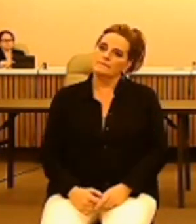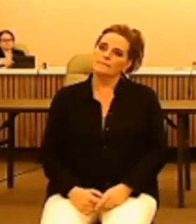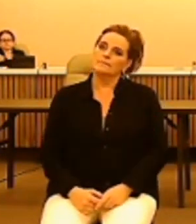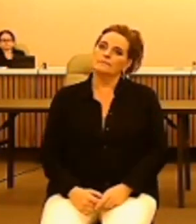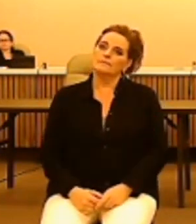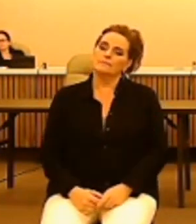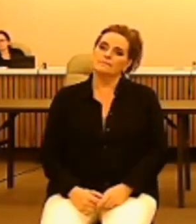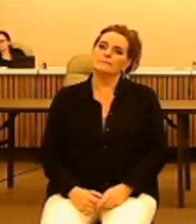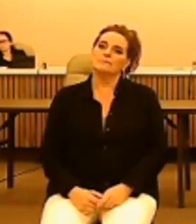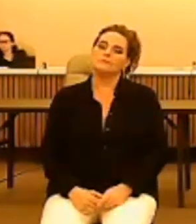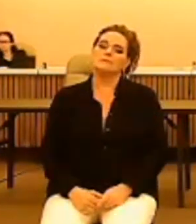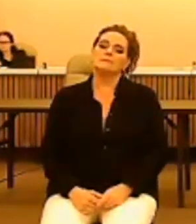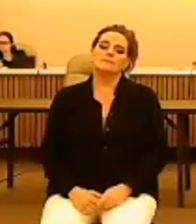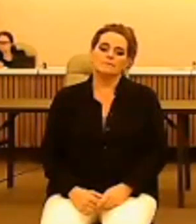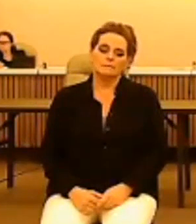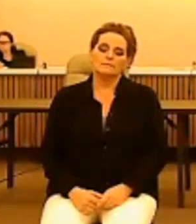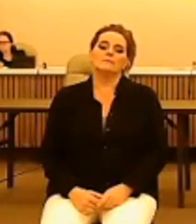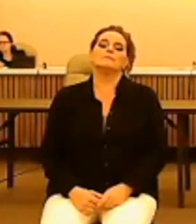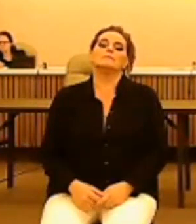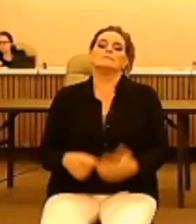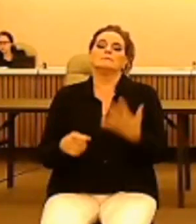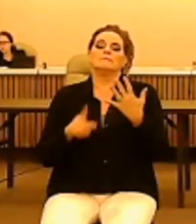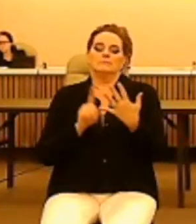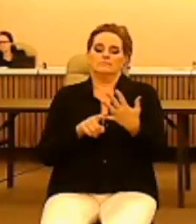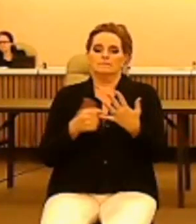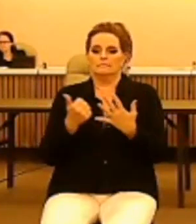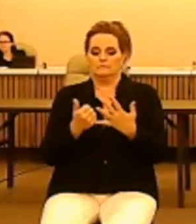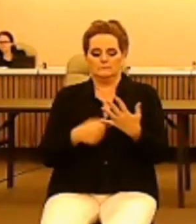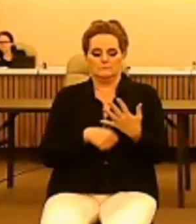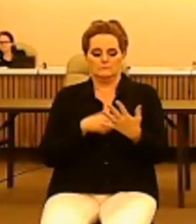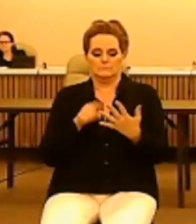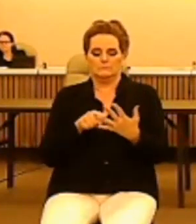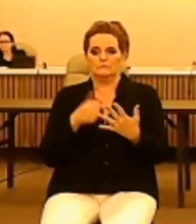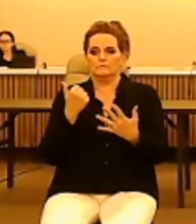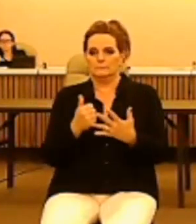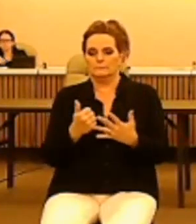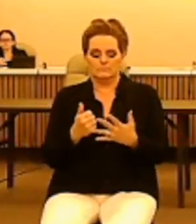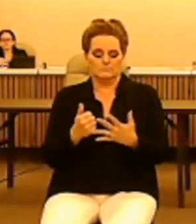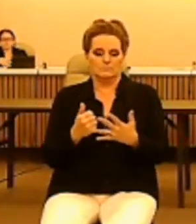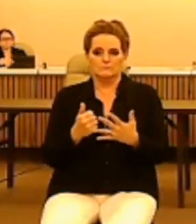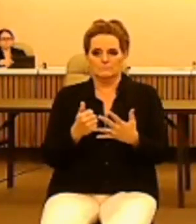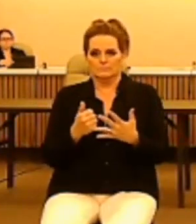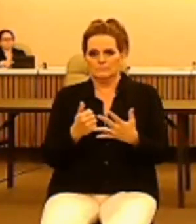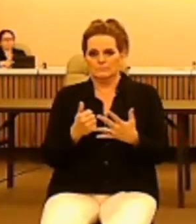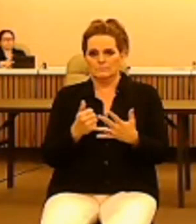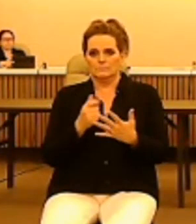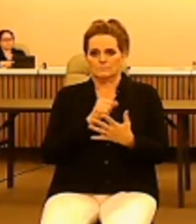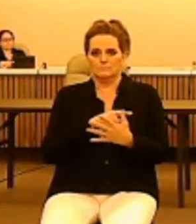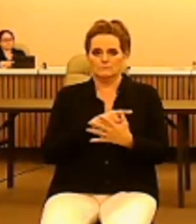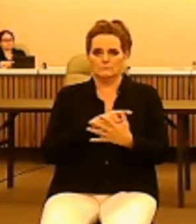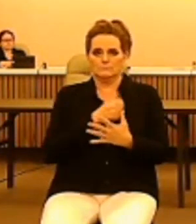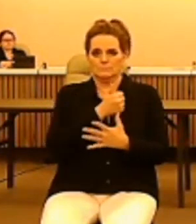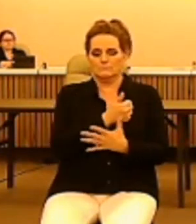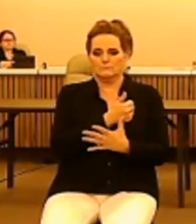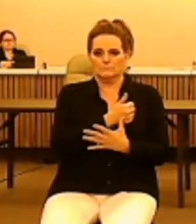Hearing none, please call the roll. Councilmember Safranek, Aye. Councilmember Bolzner, Aye. Councilmember Page,